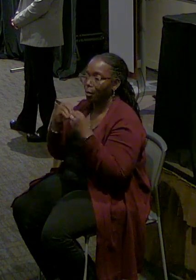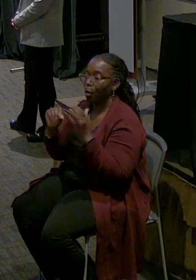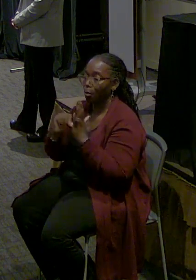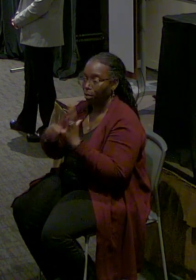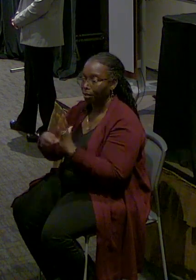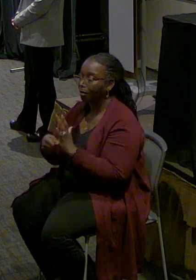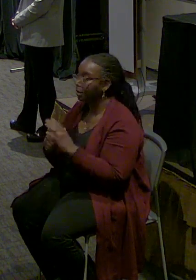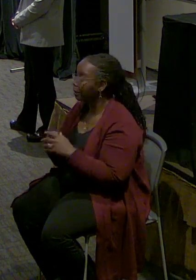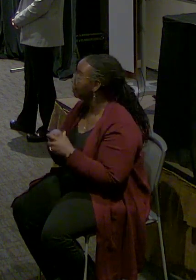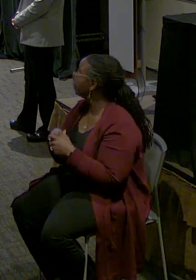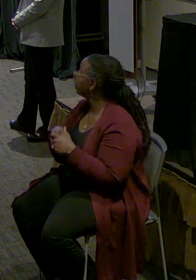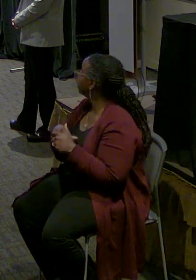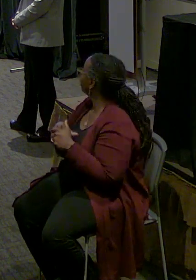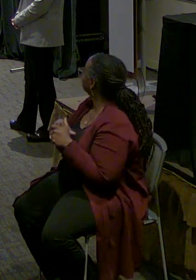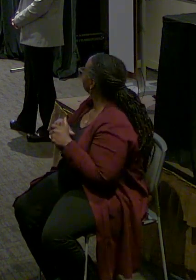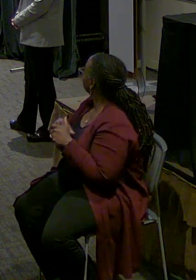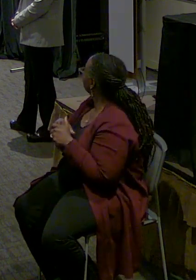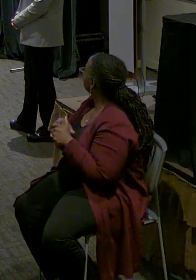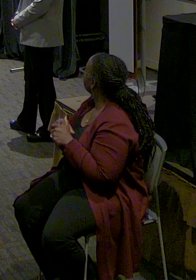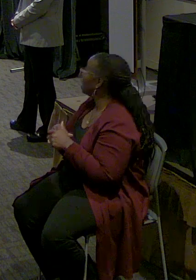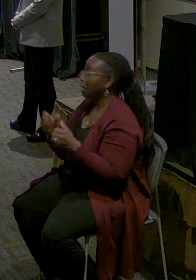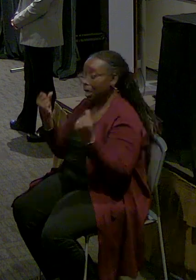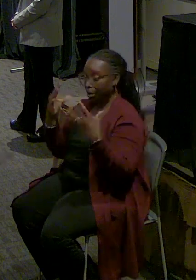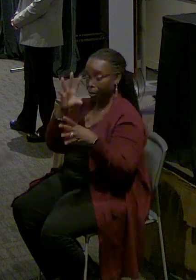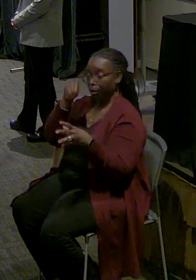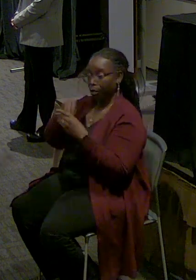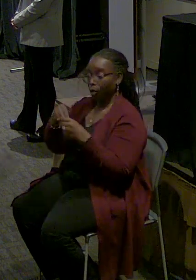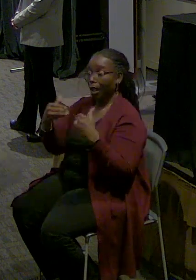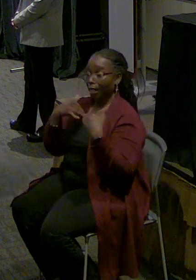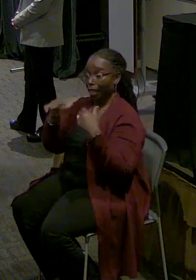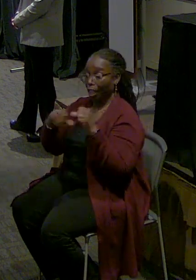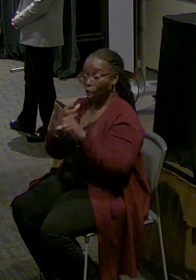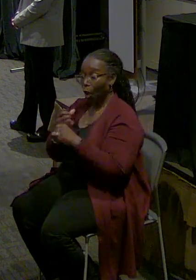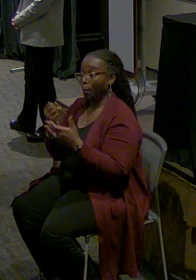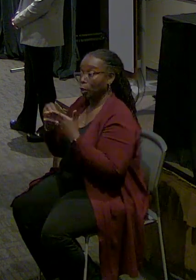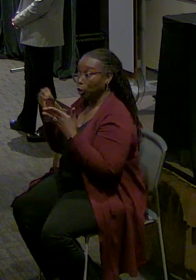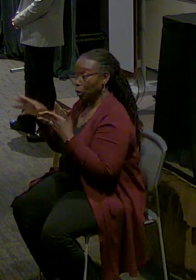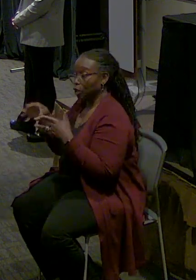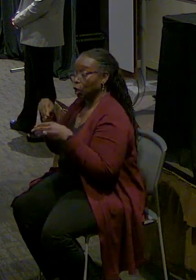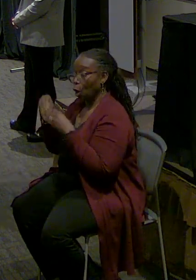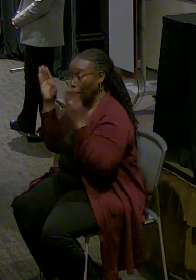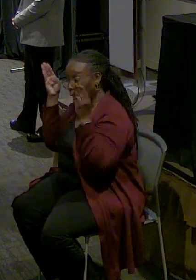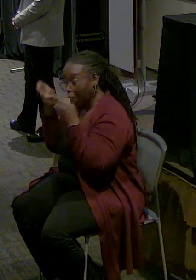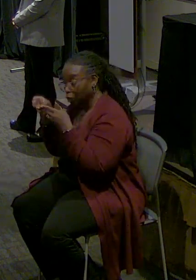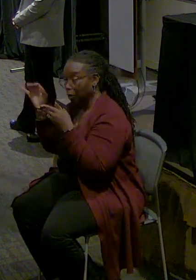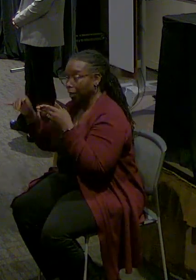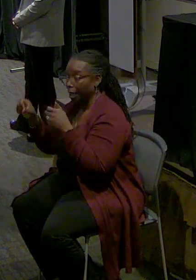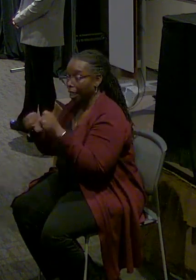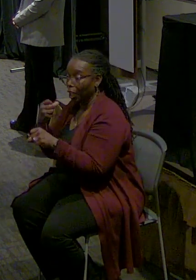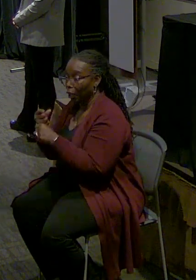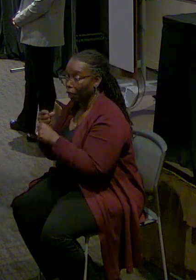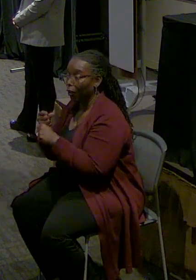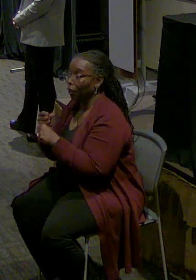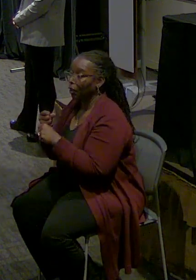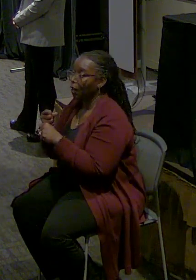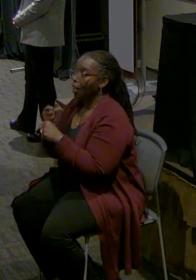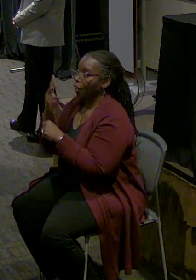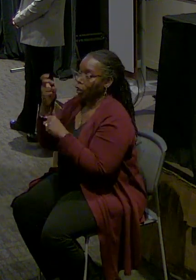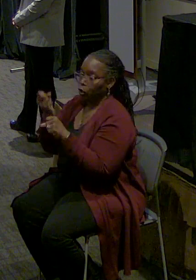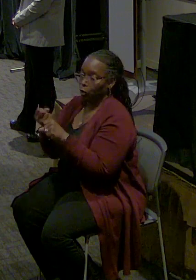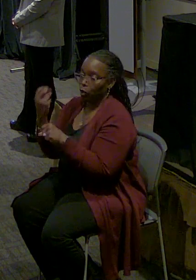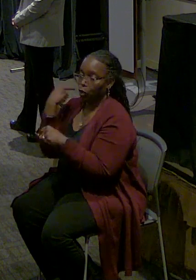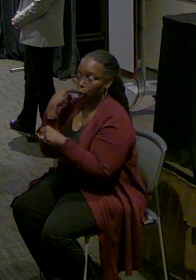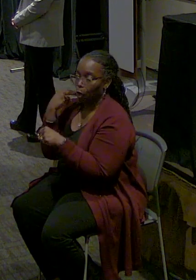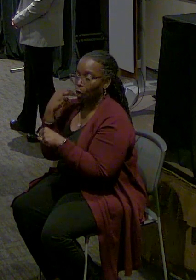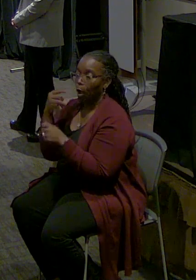right? How many participants we had that year, how many students earned a concentration that year. This is 2 years ago, so